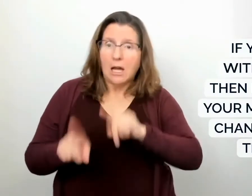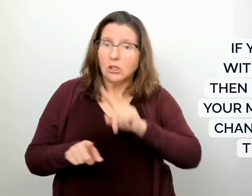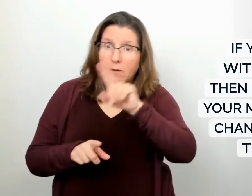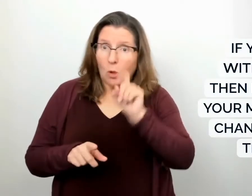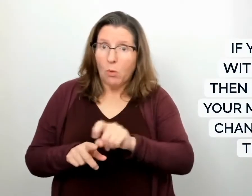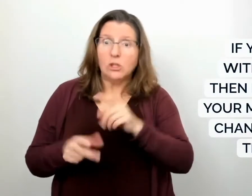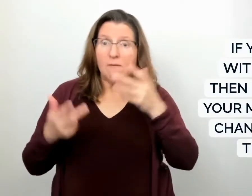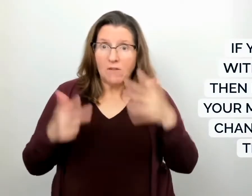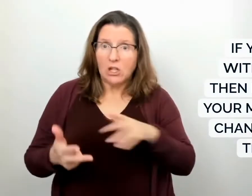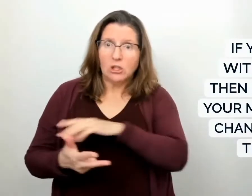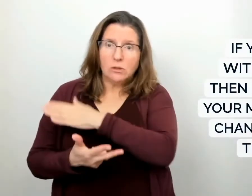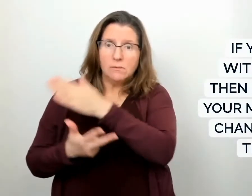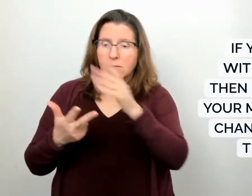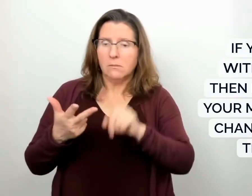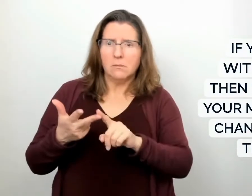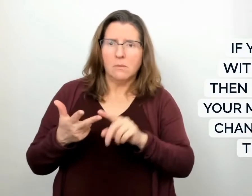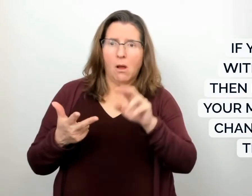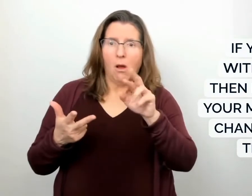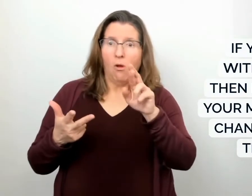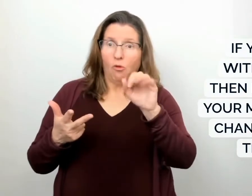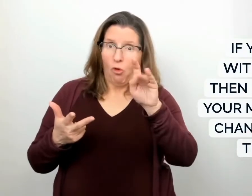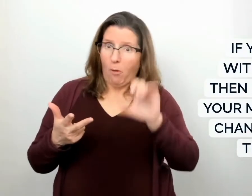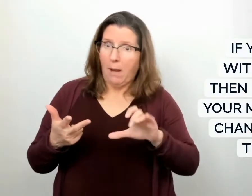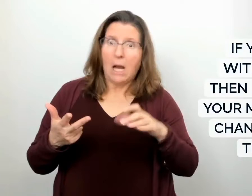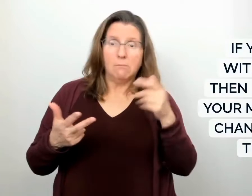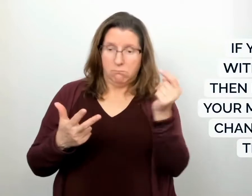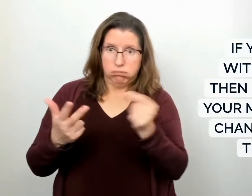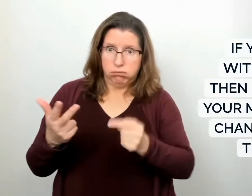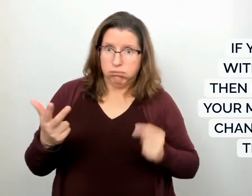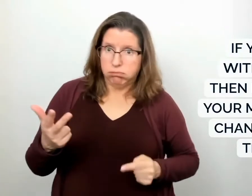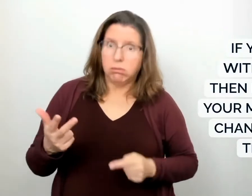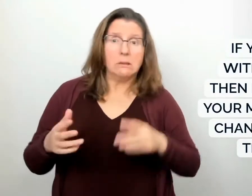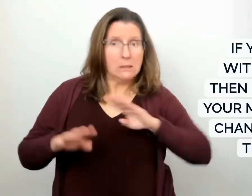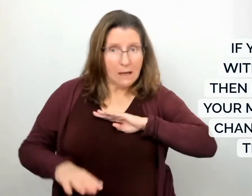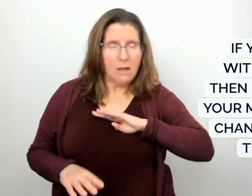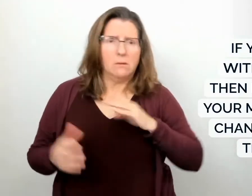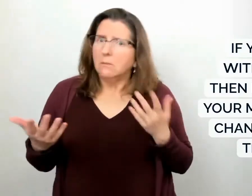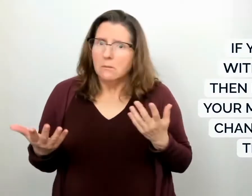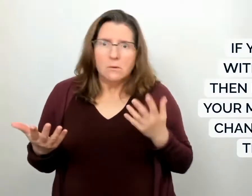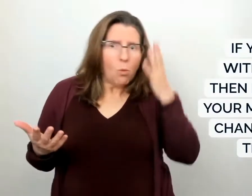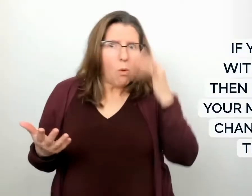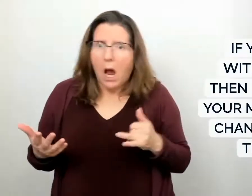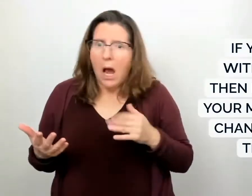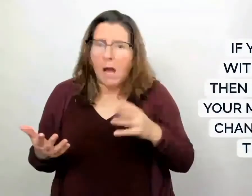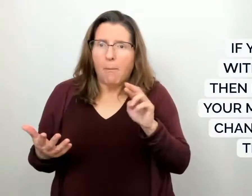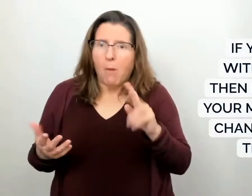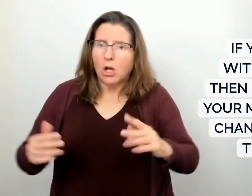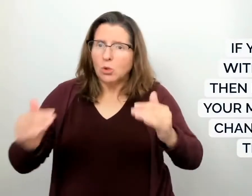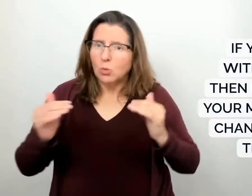personal response, the fullness of your answers to the questions, and meeting the marking guide rubric. Once your rationale has been